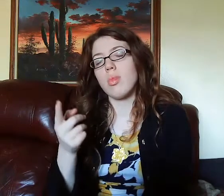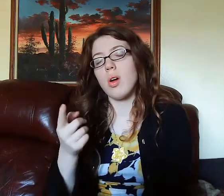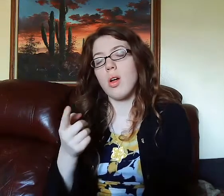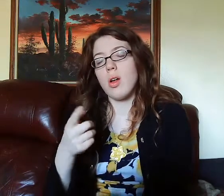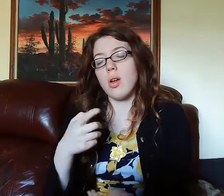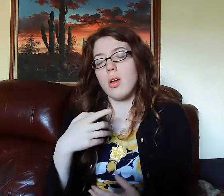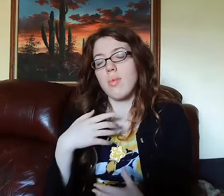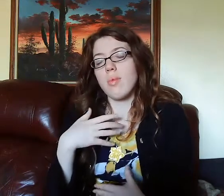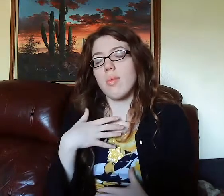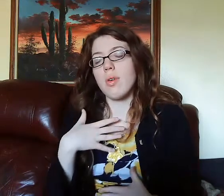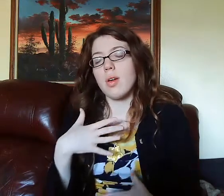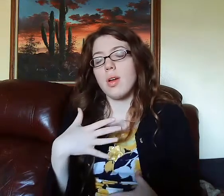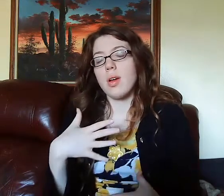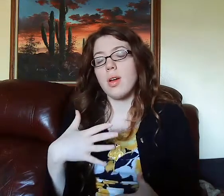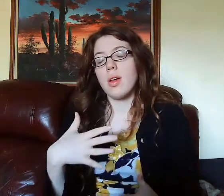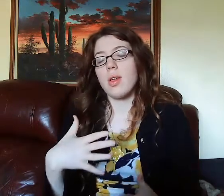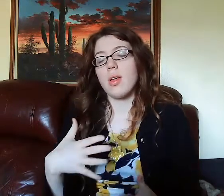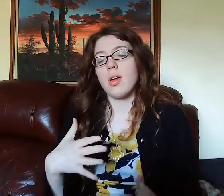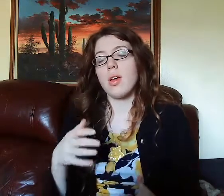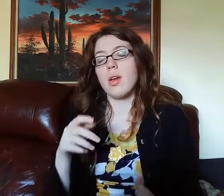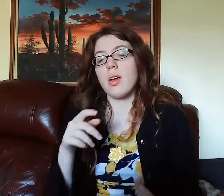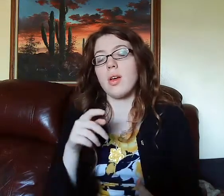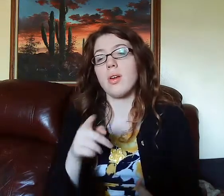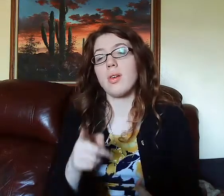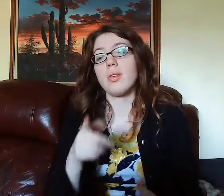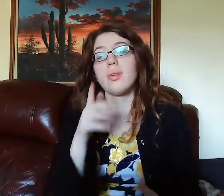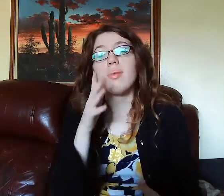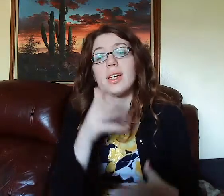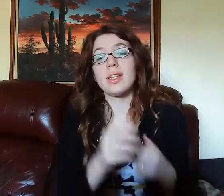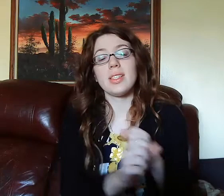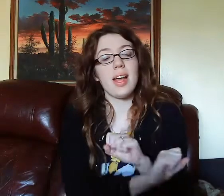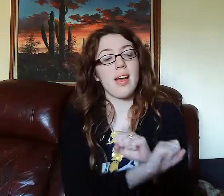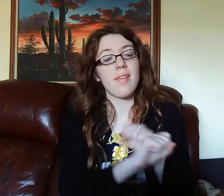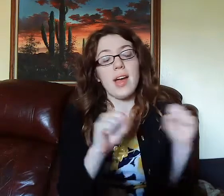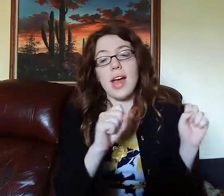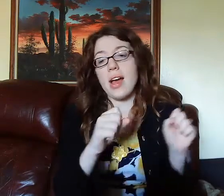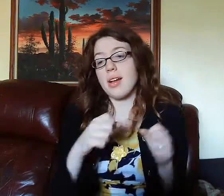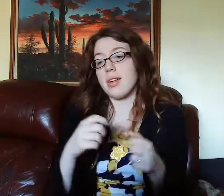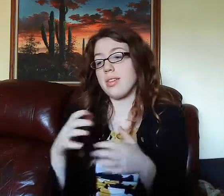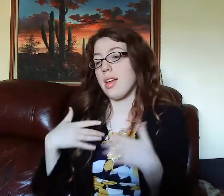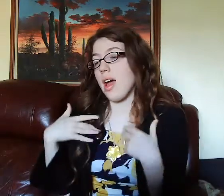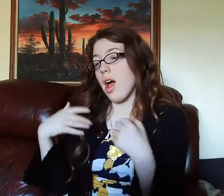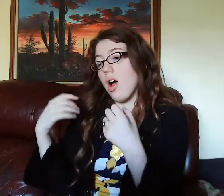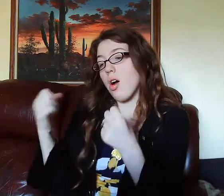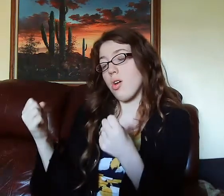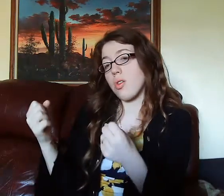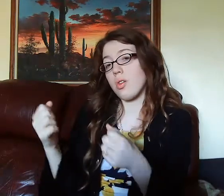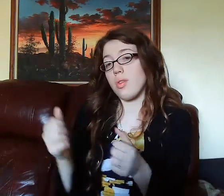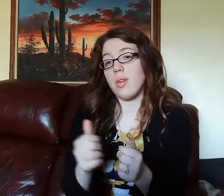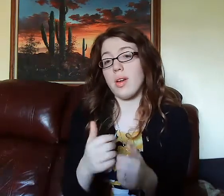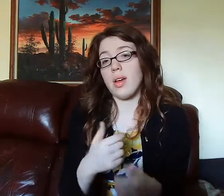just breathe And you'll be safe and sound with